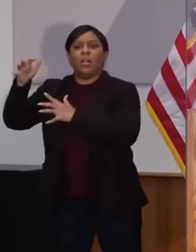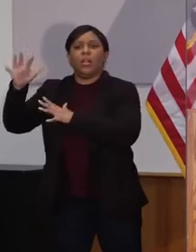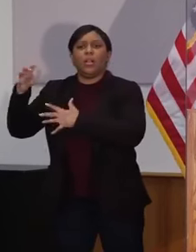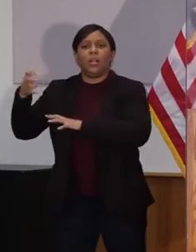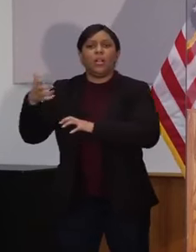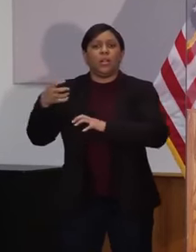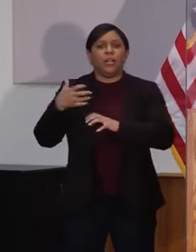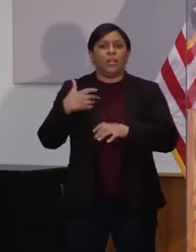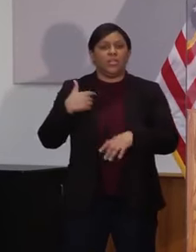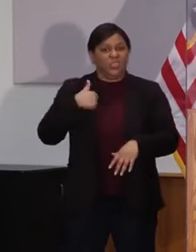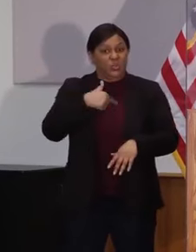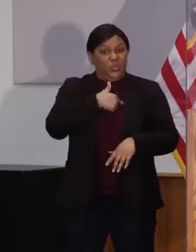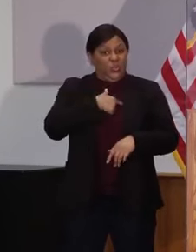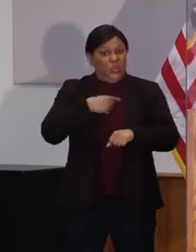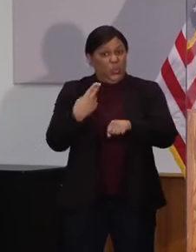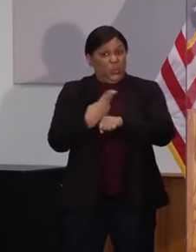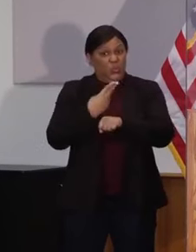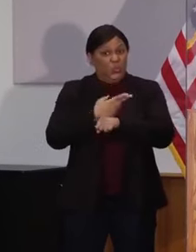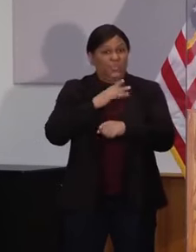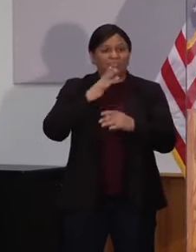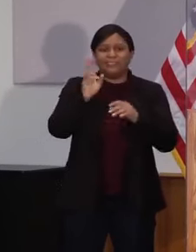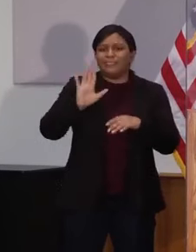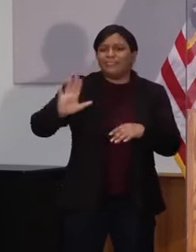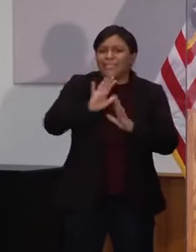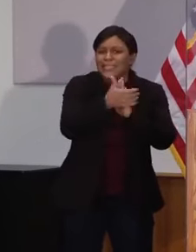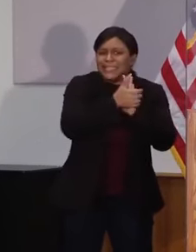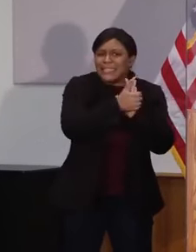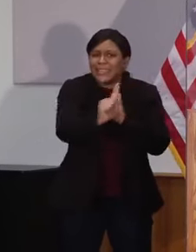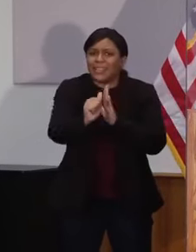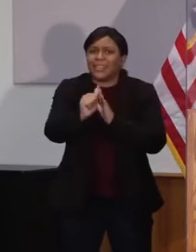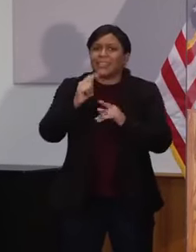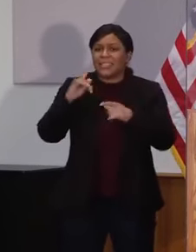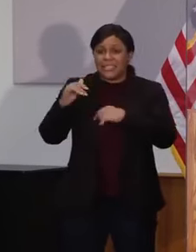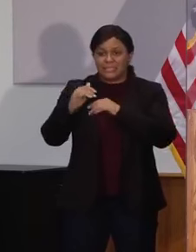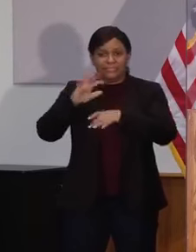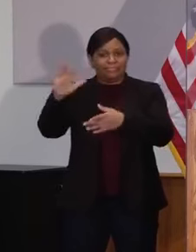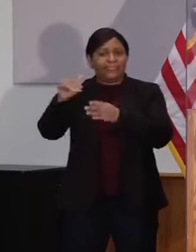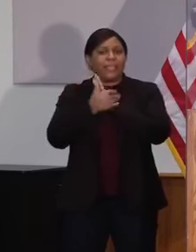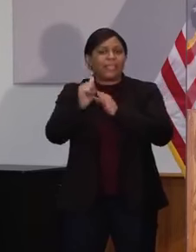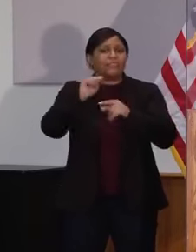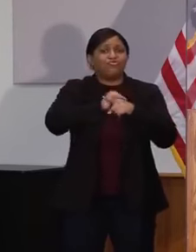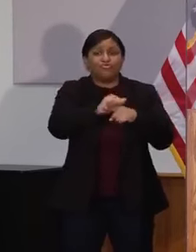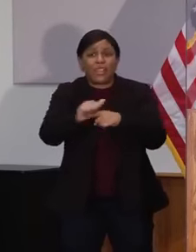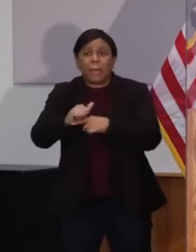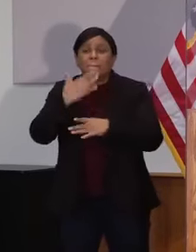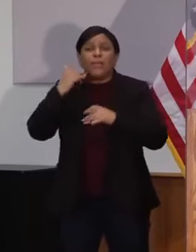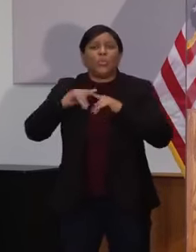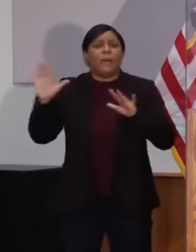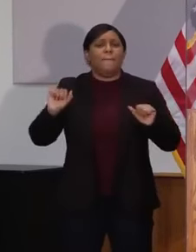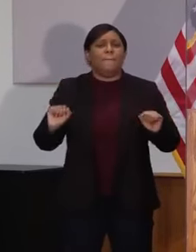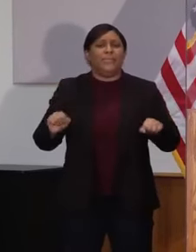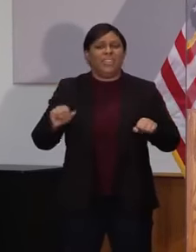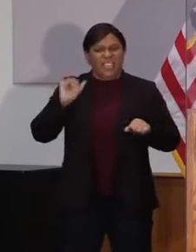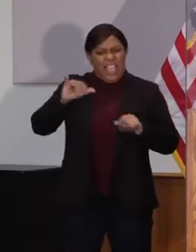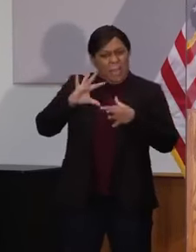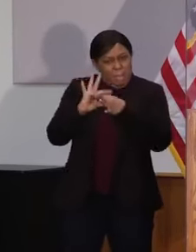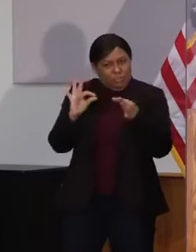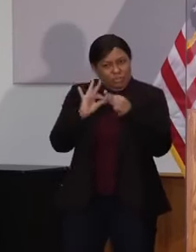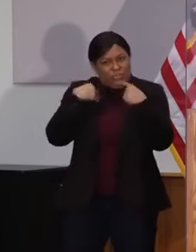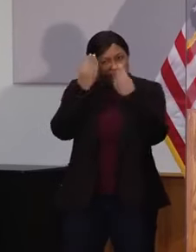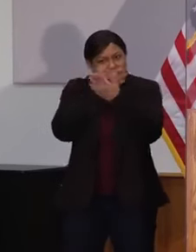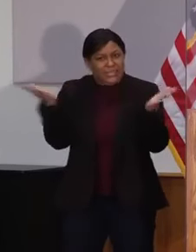your talents and your skills in the best way possible. So I think we're getting that message out to the CLEOs. We're getting that